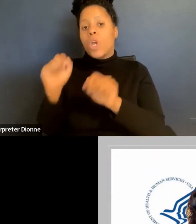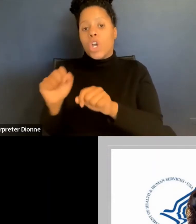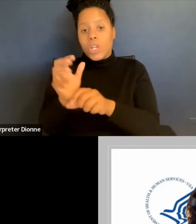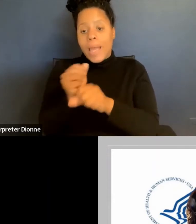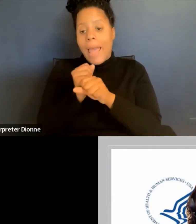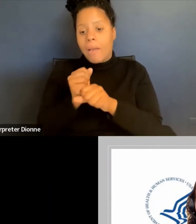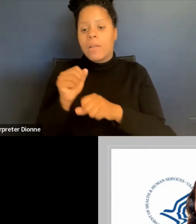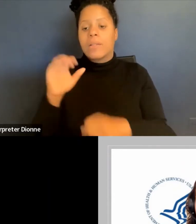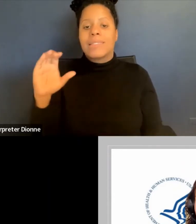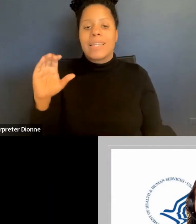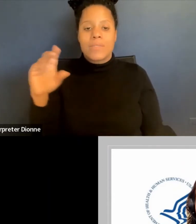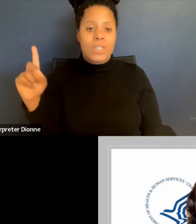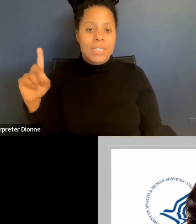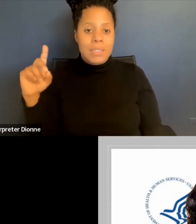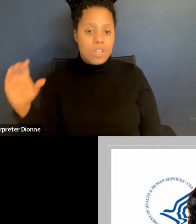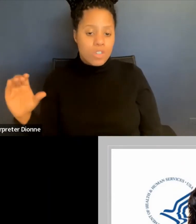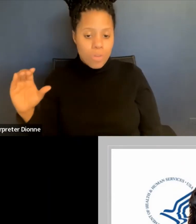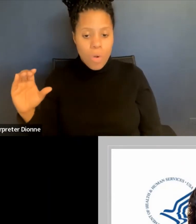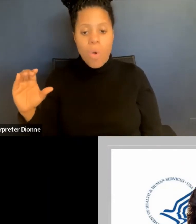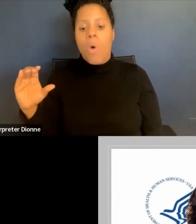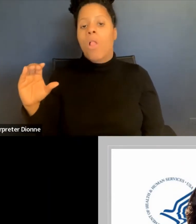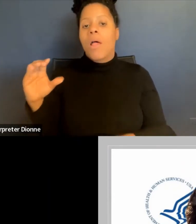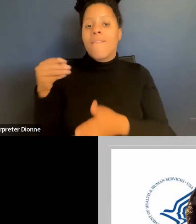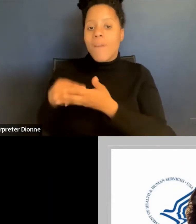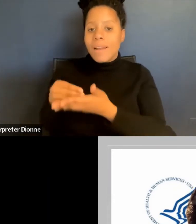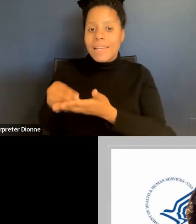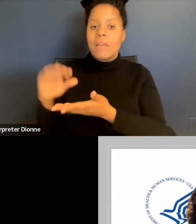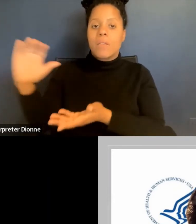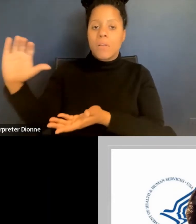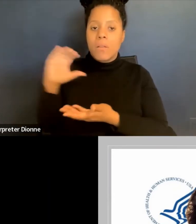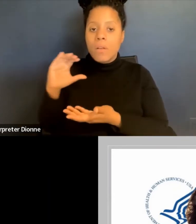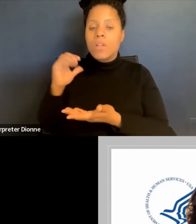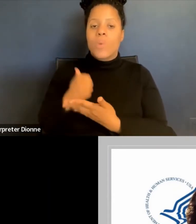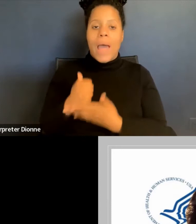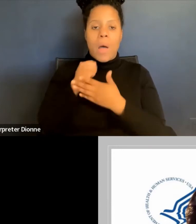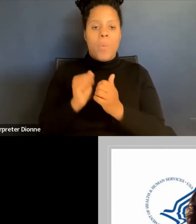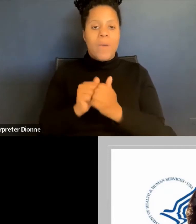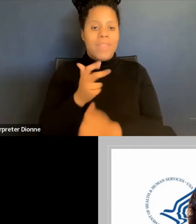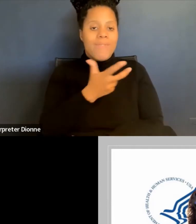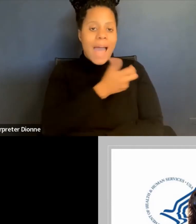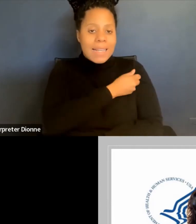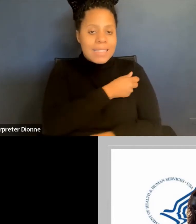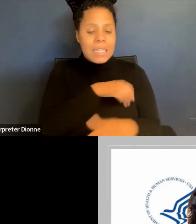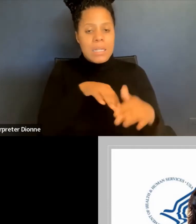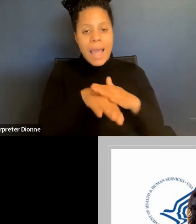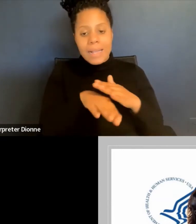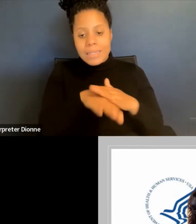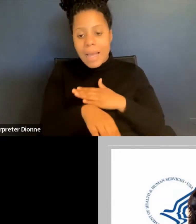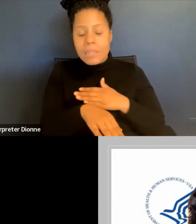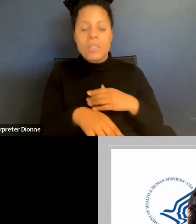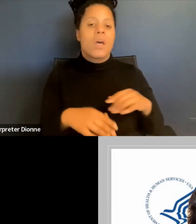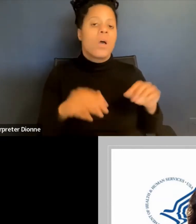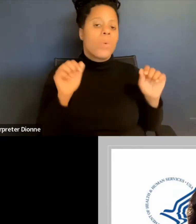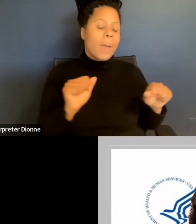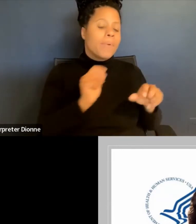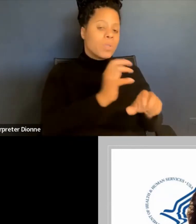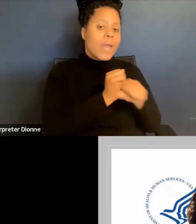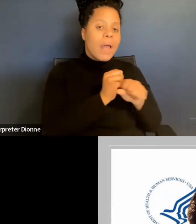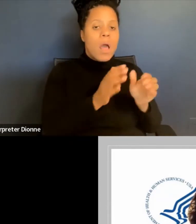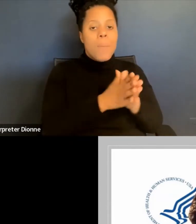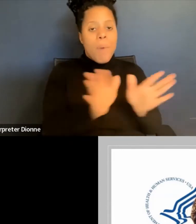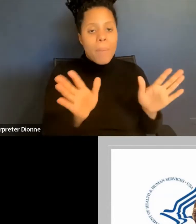networks to help with vaccine access. We were able to get public health workforce funding out to